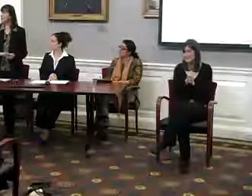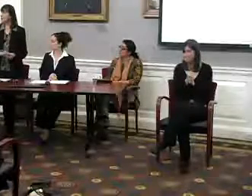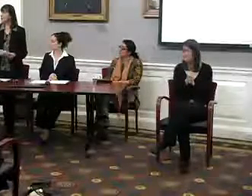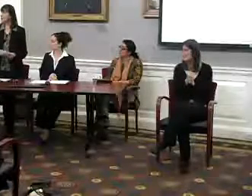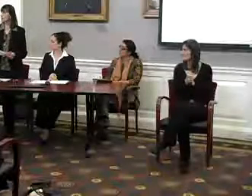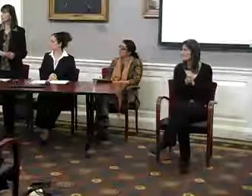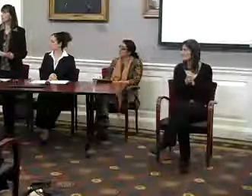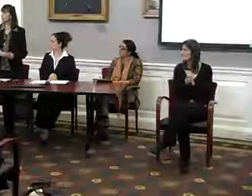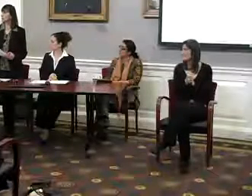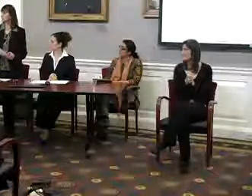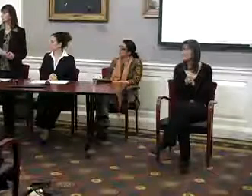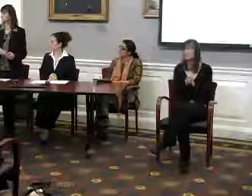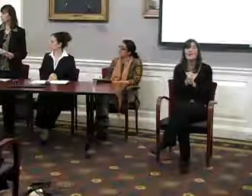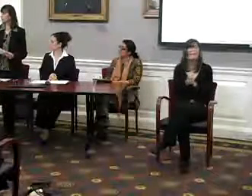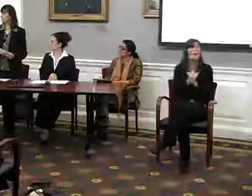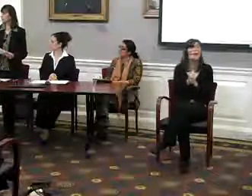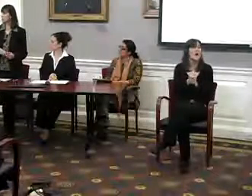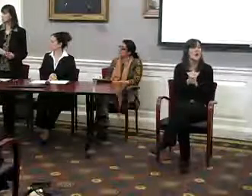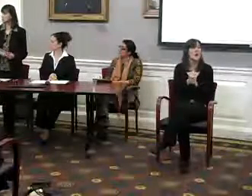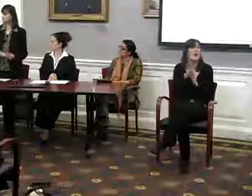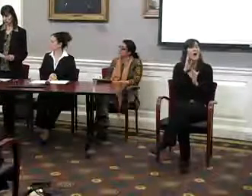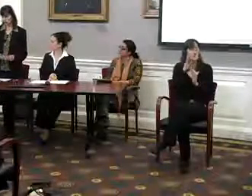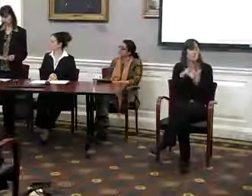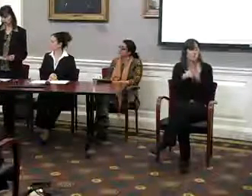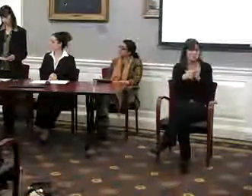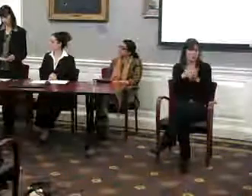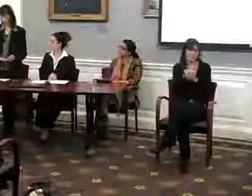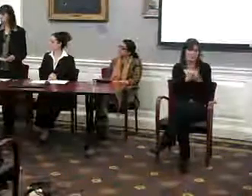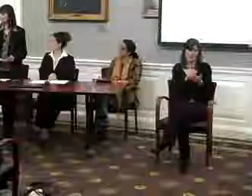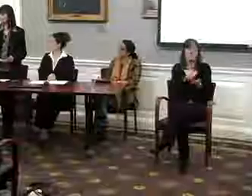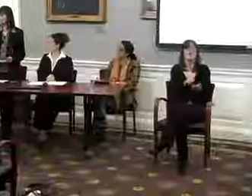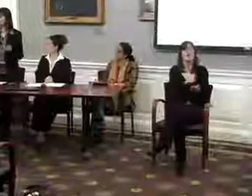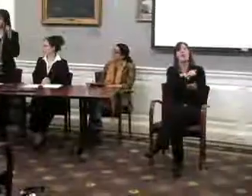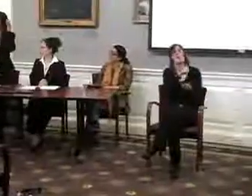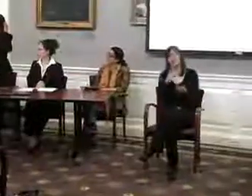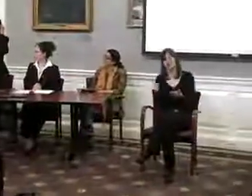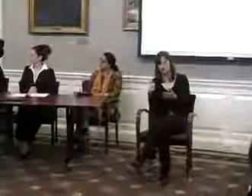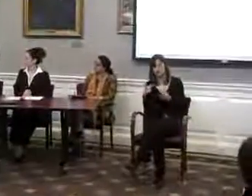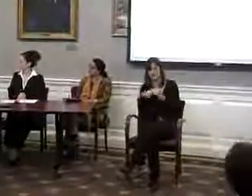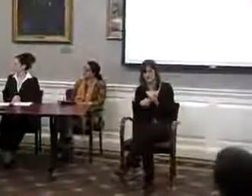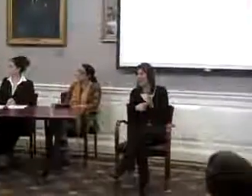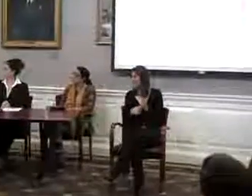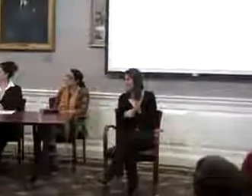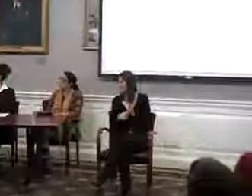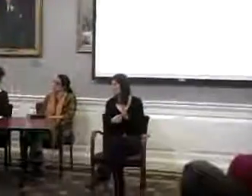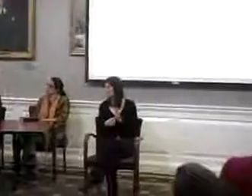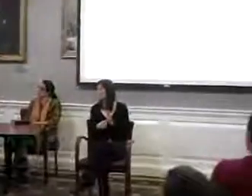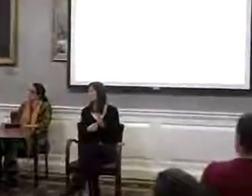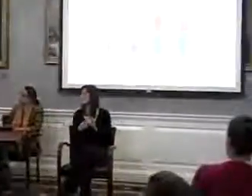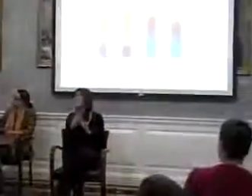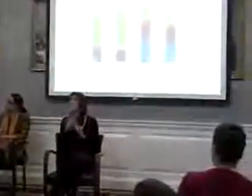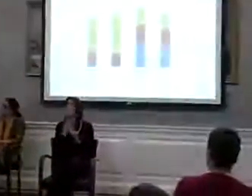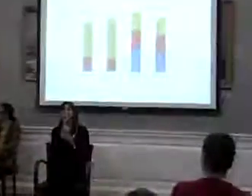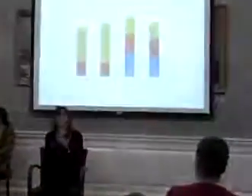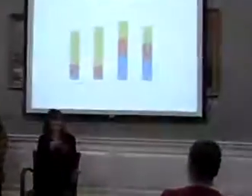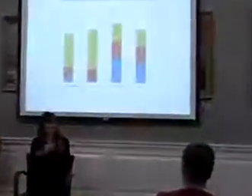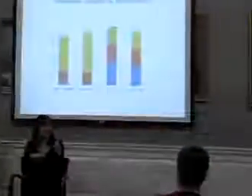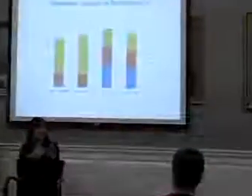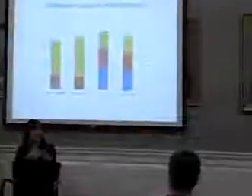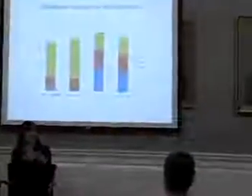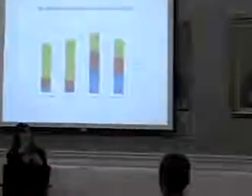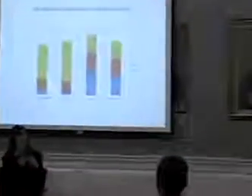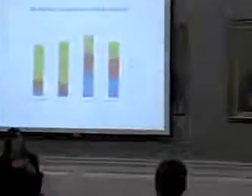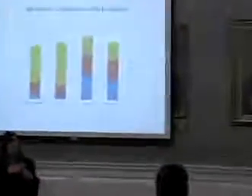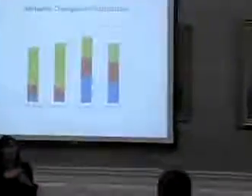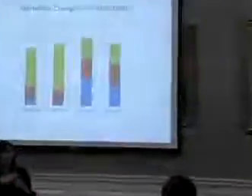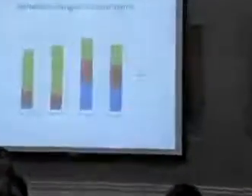I do want to show some counterexamples or some alternative examples. One of the areas also of change had to do with how women began to think about how they were raising